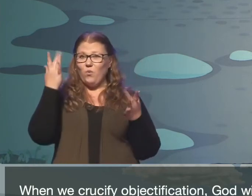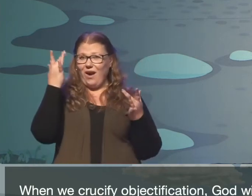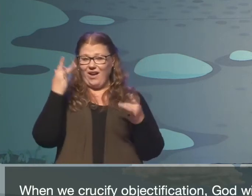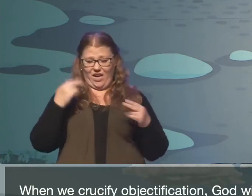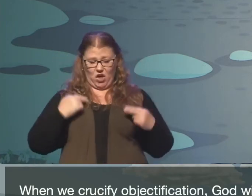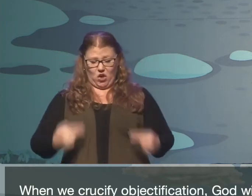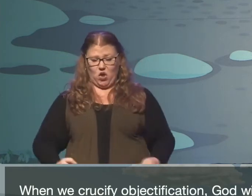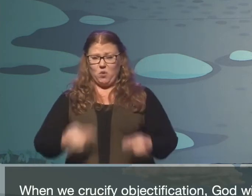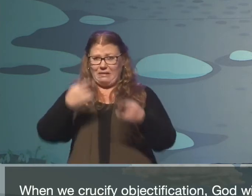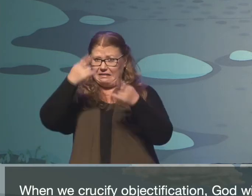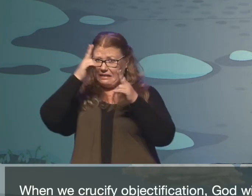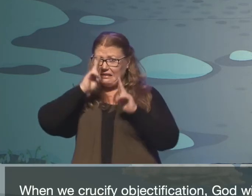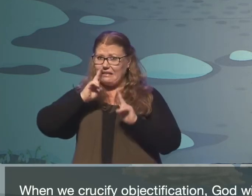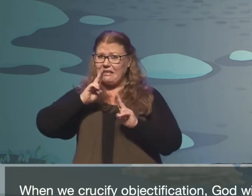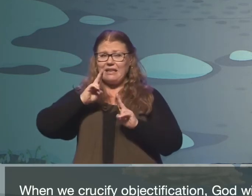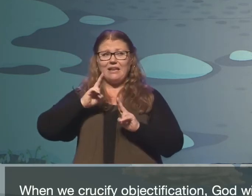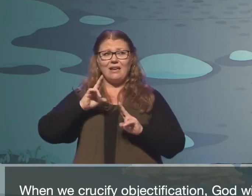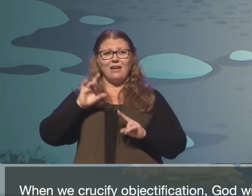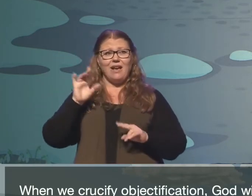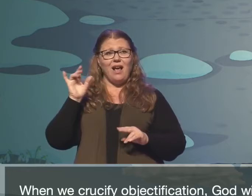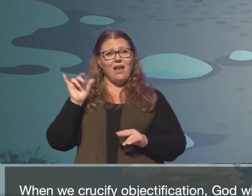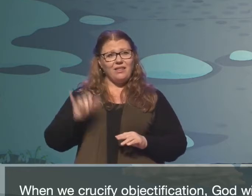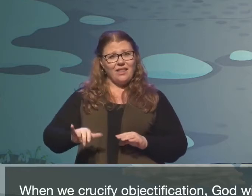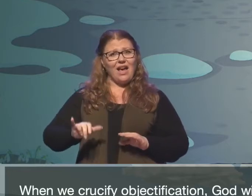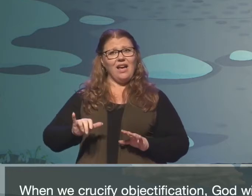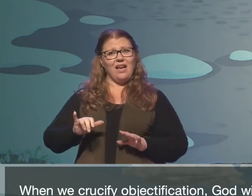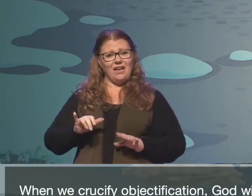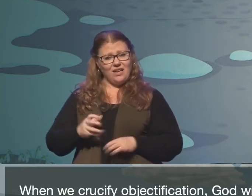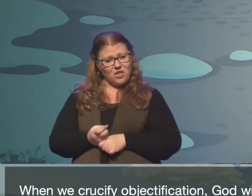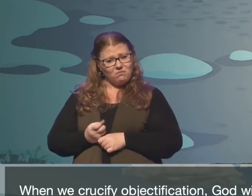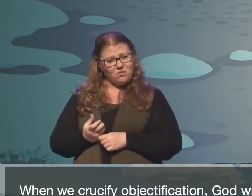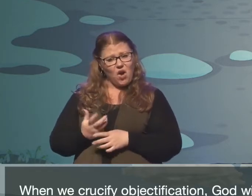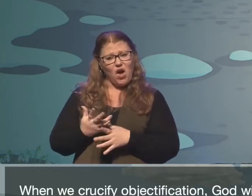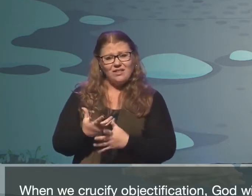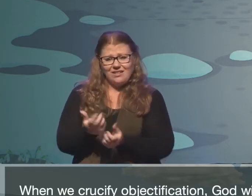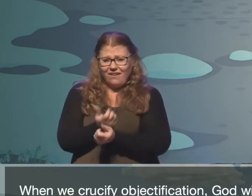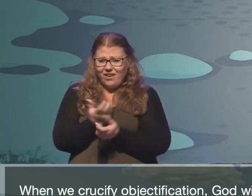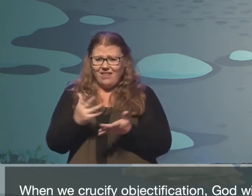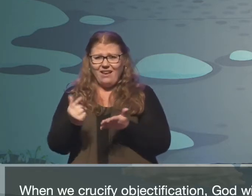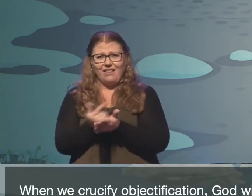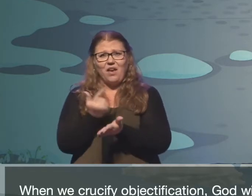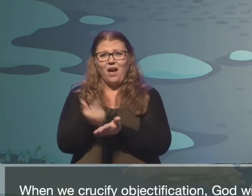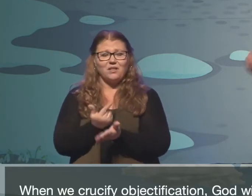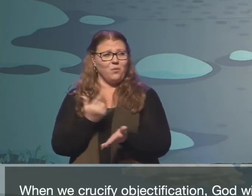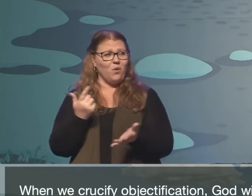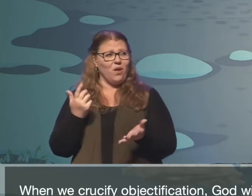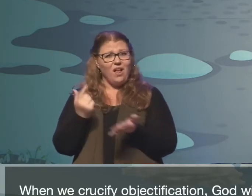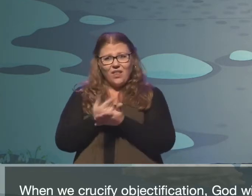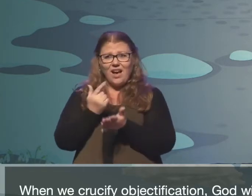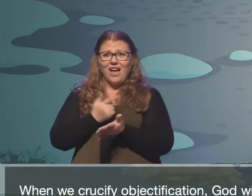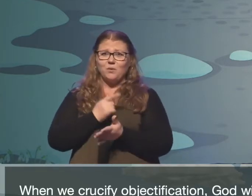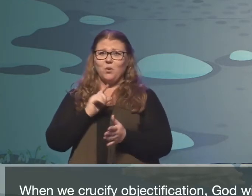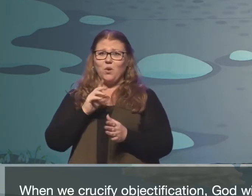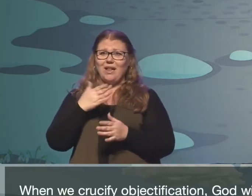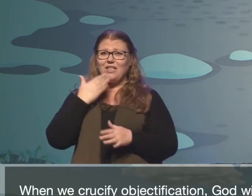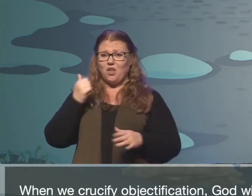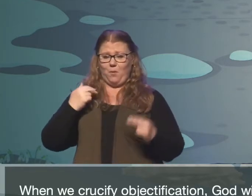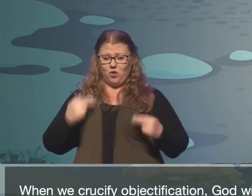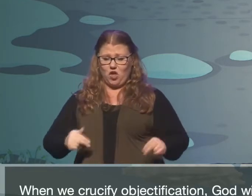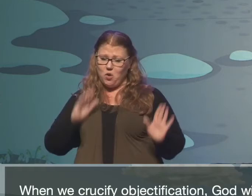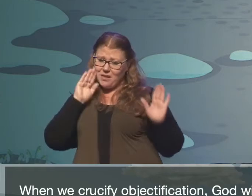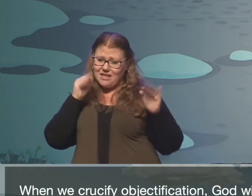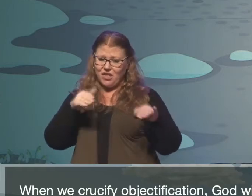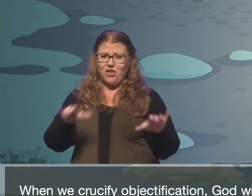human dignity is what just, it fuels everything in the gospel. The gospel is the most human-centered activity